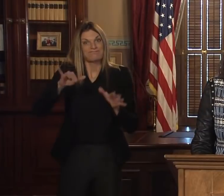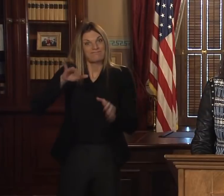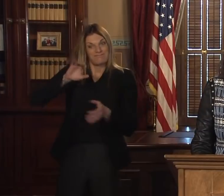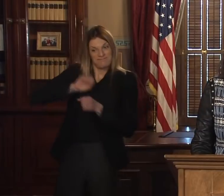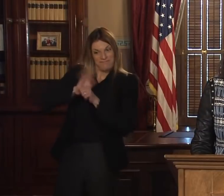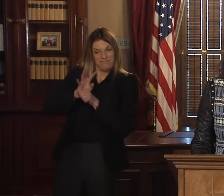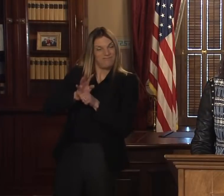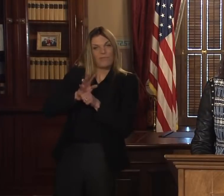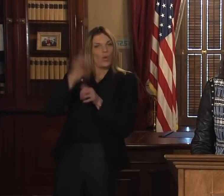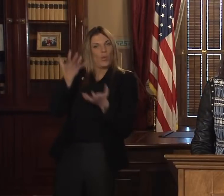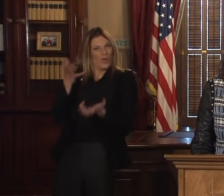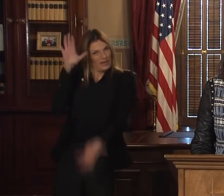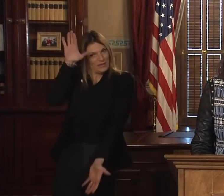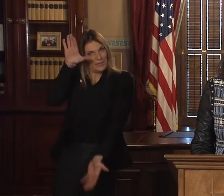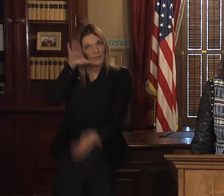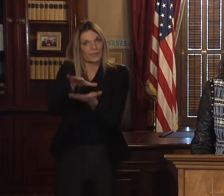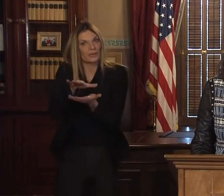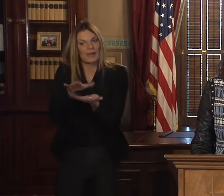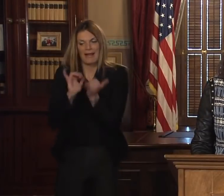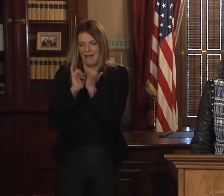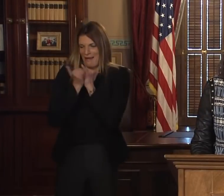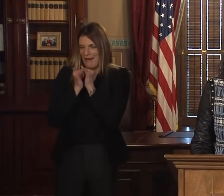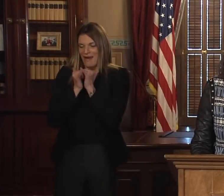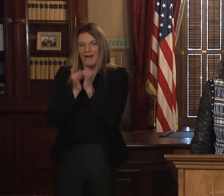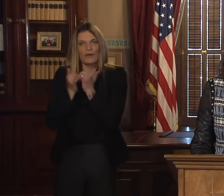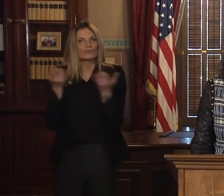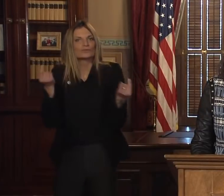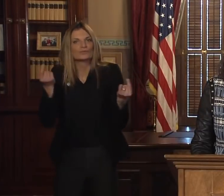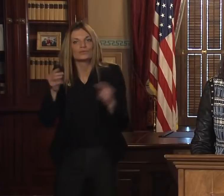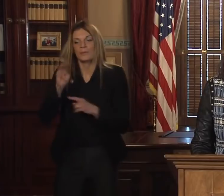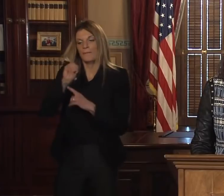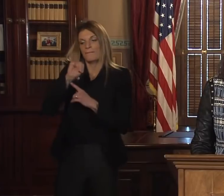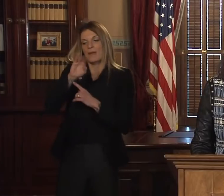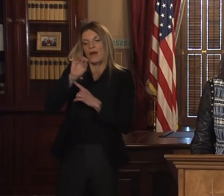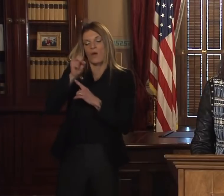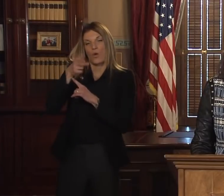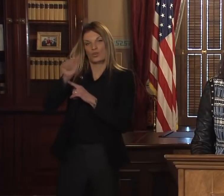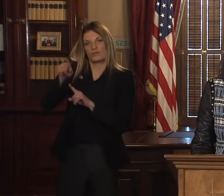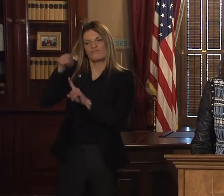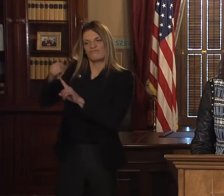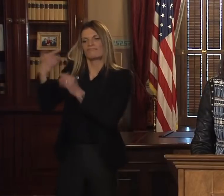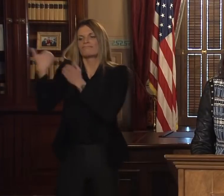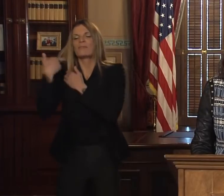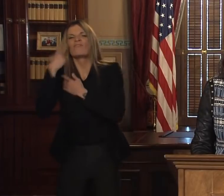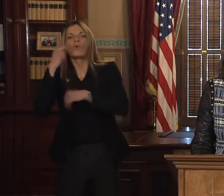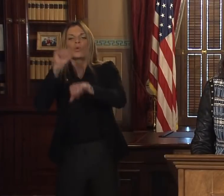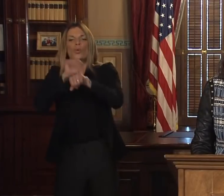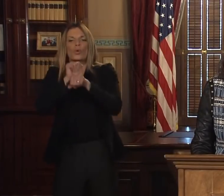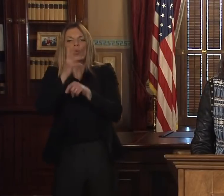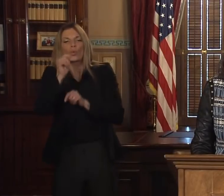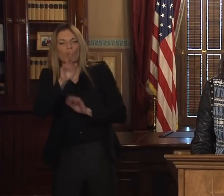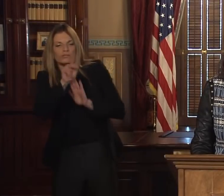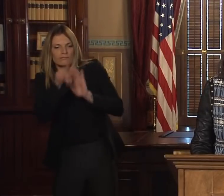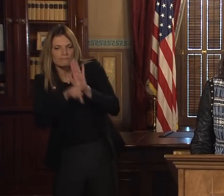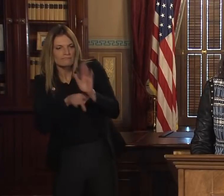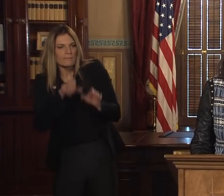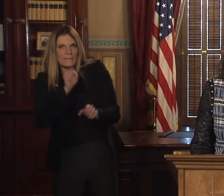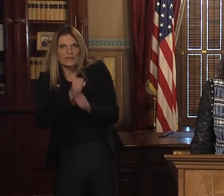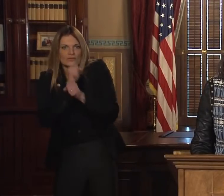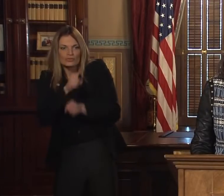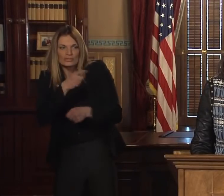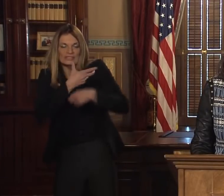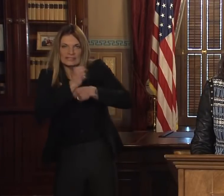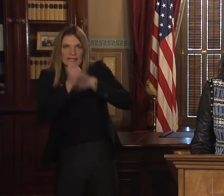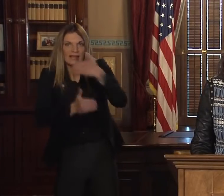protect workers, workplaces, and customers, MIOSHA is increasing scrutiny on the remote work policies established by